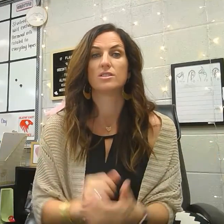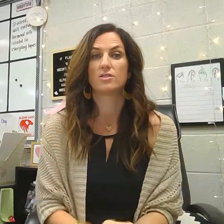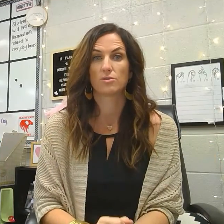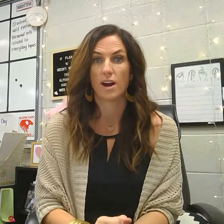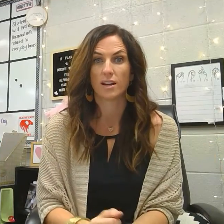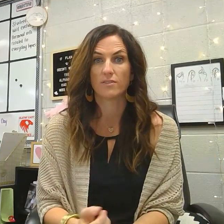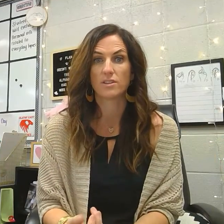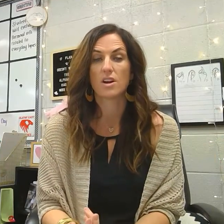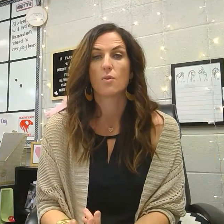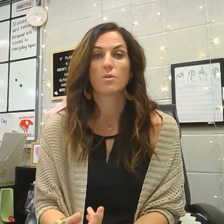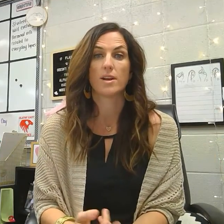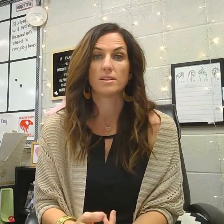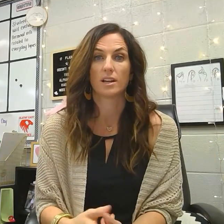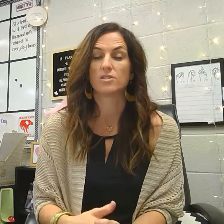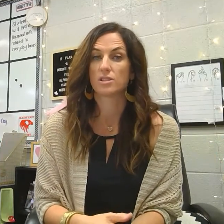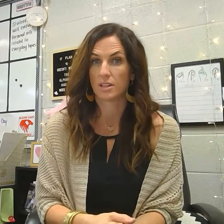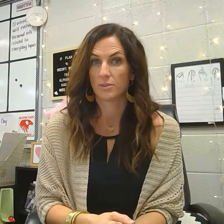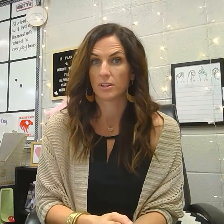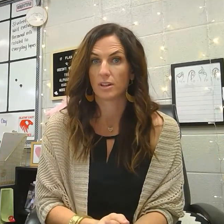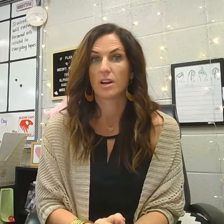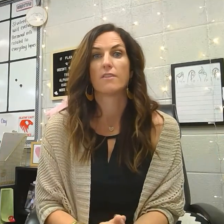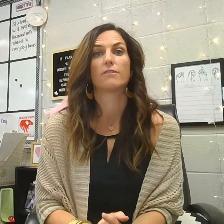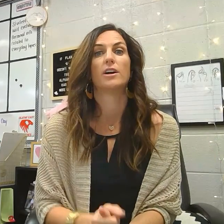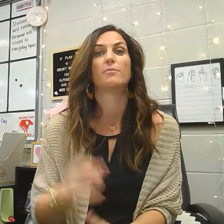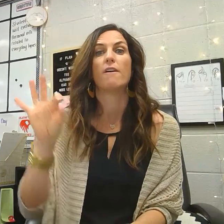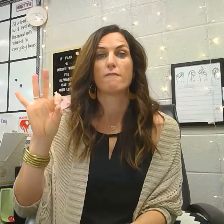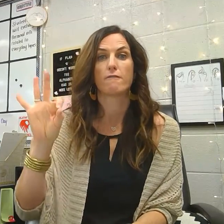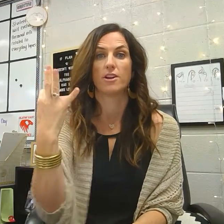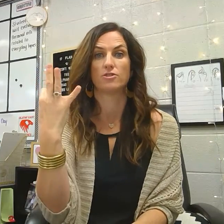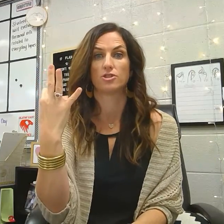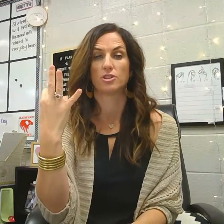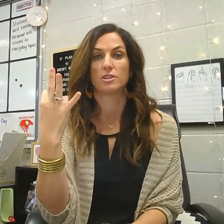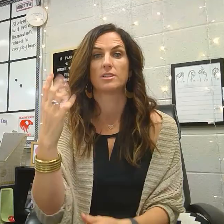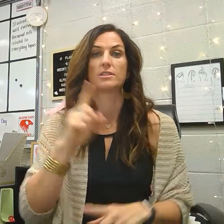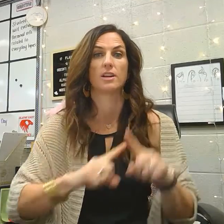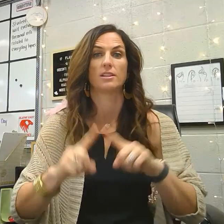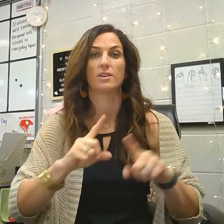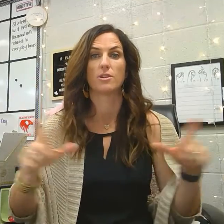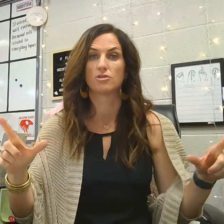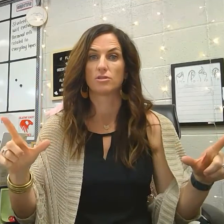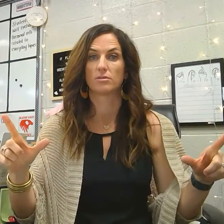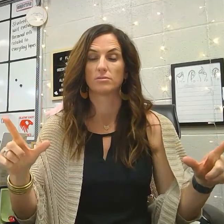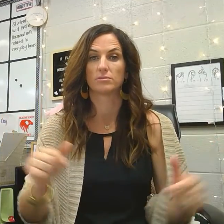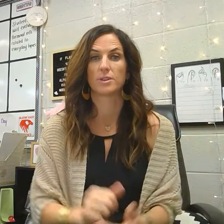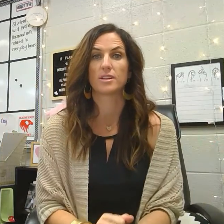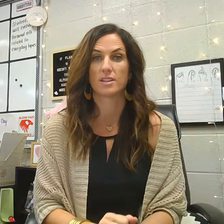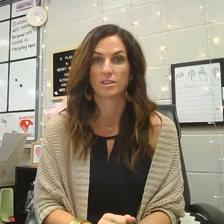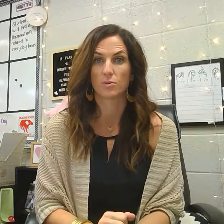is derived, or many signs are similar, from French sign language, because that's